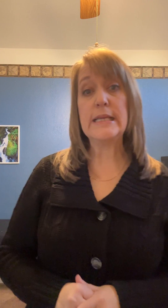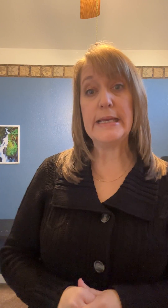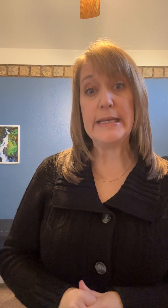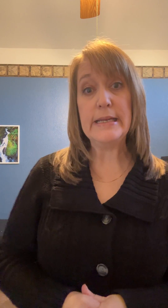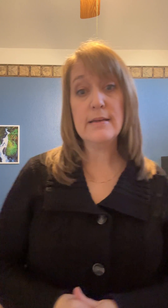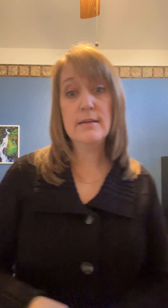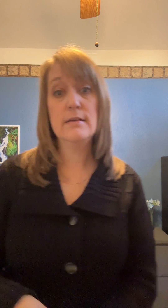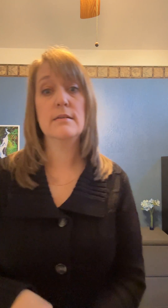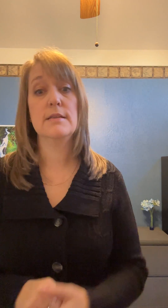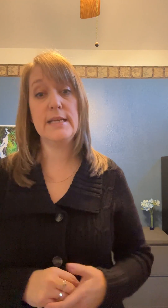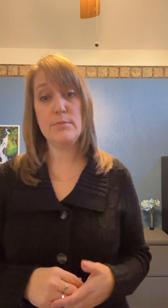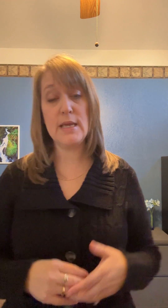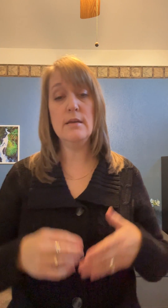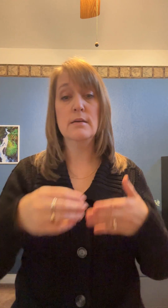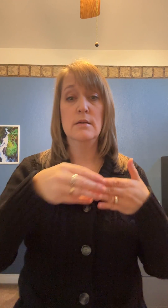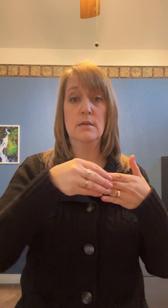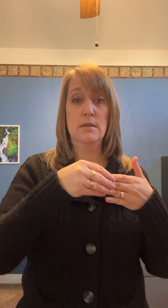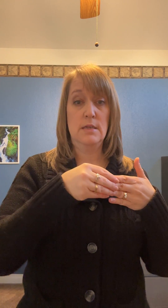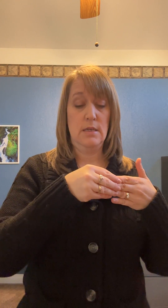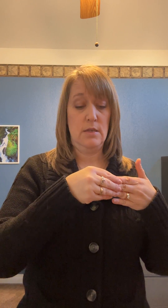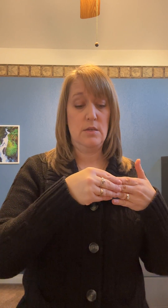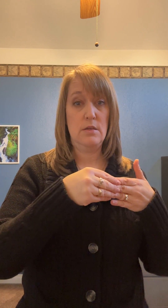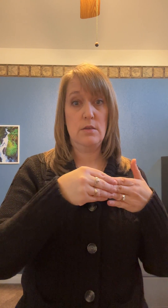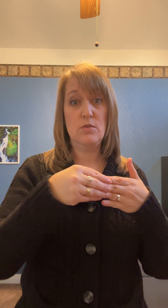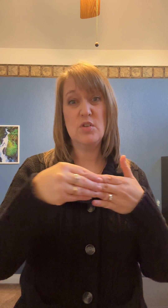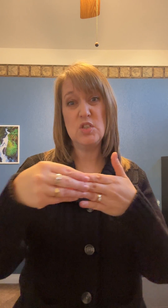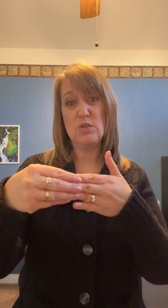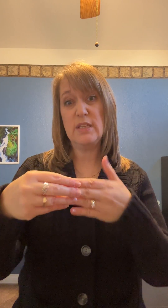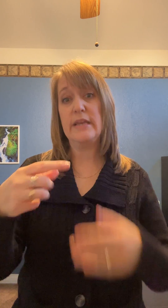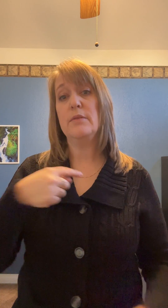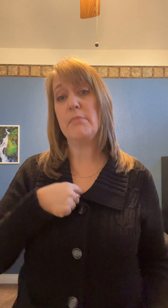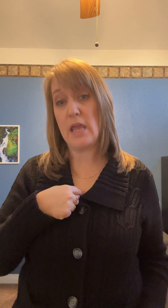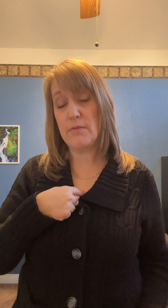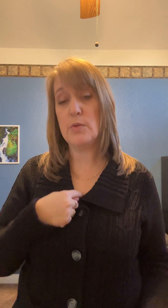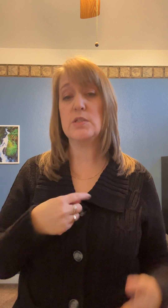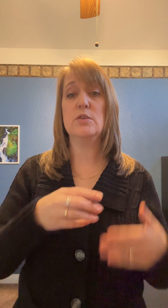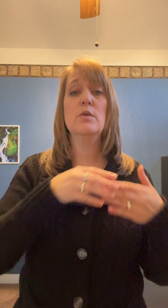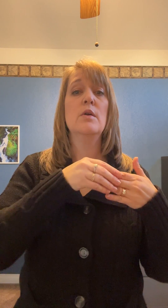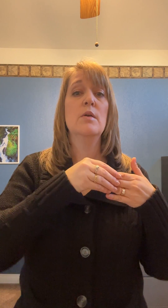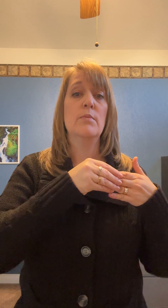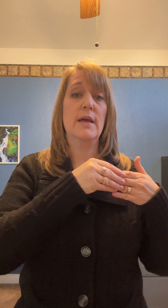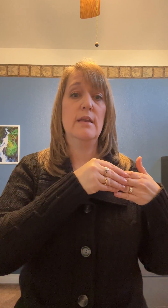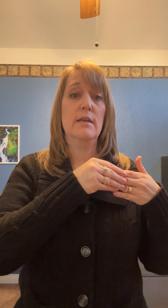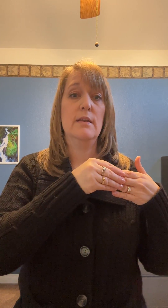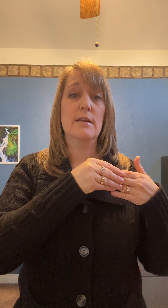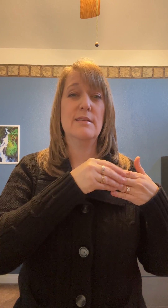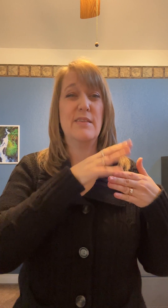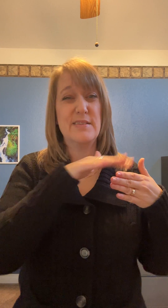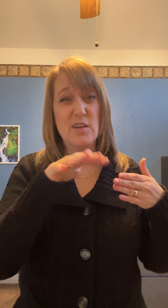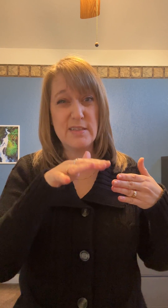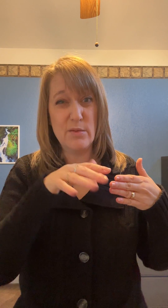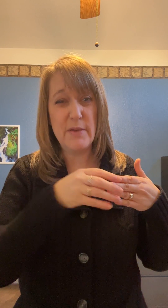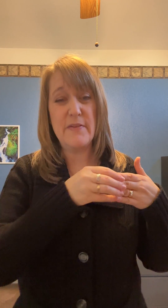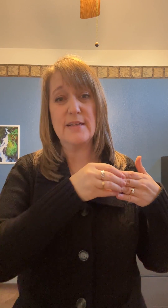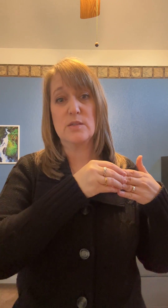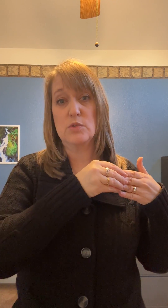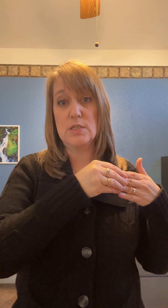Lead me. You could do lead me if you want to, but the song is a little bit fast, so we're just going to